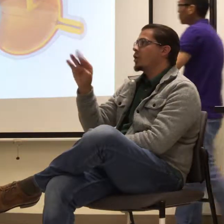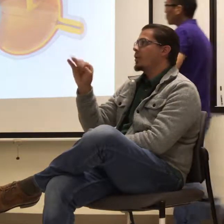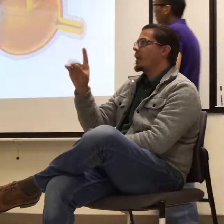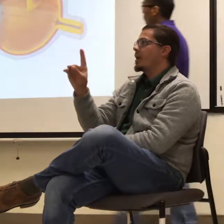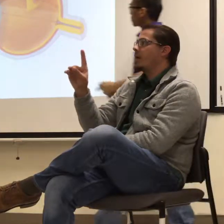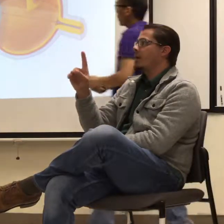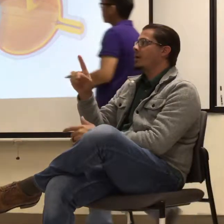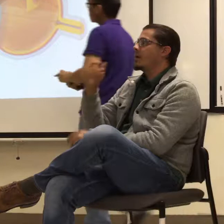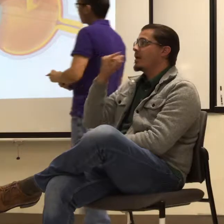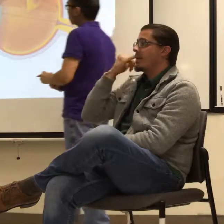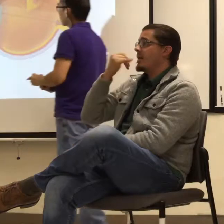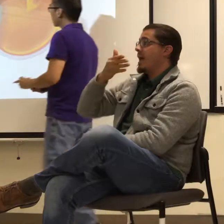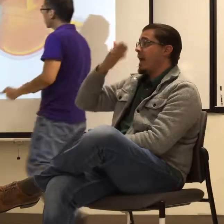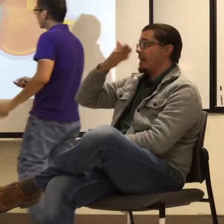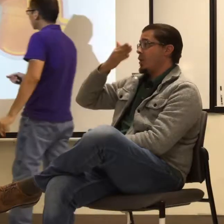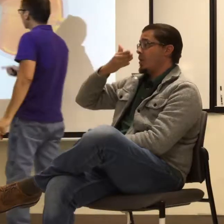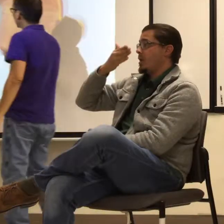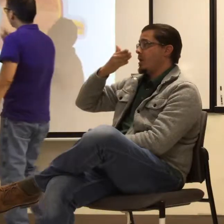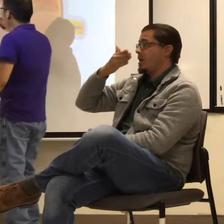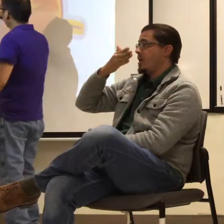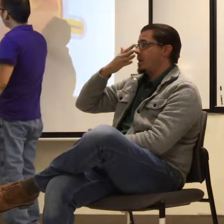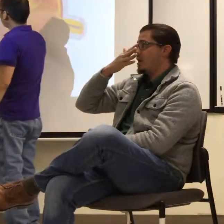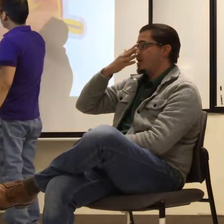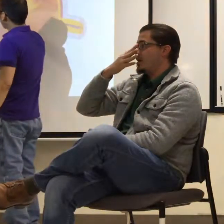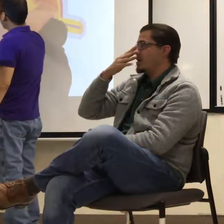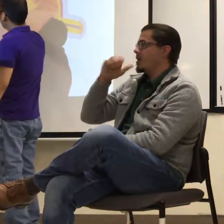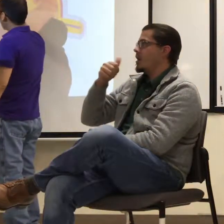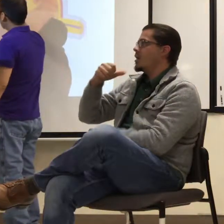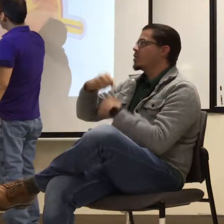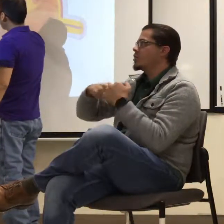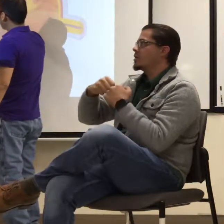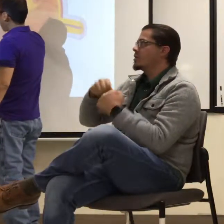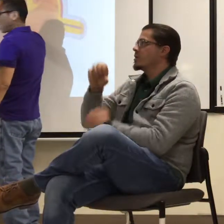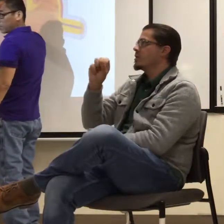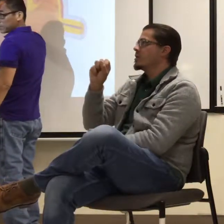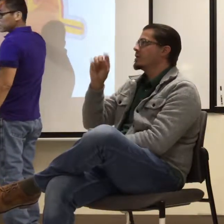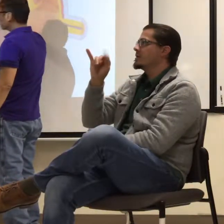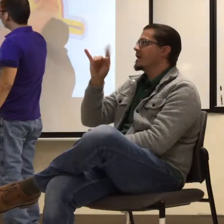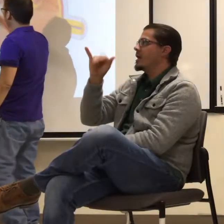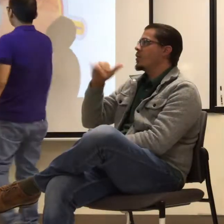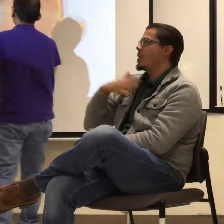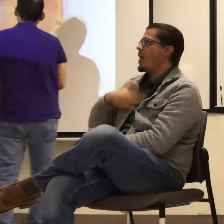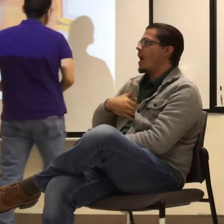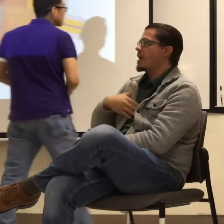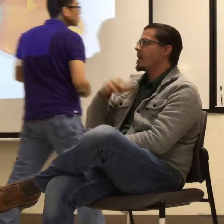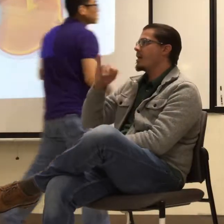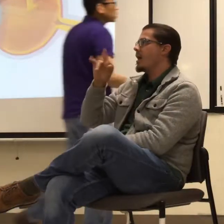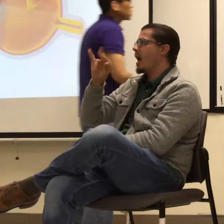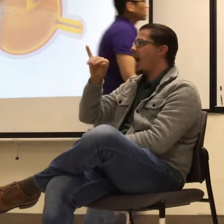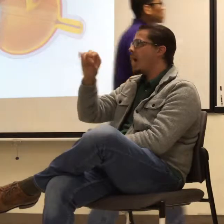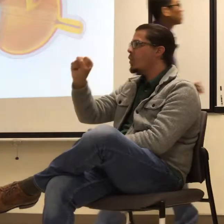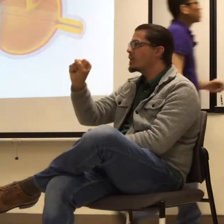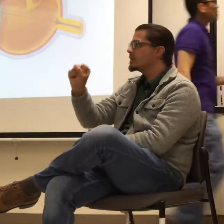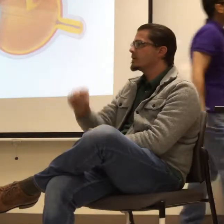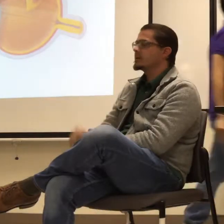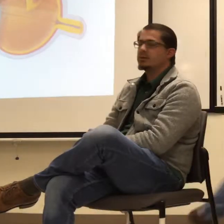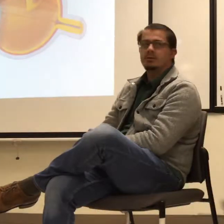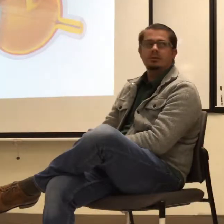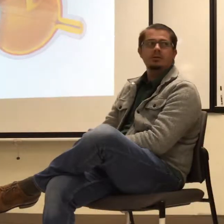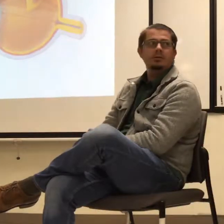anteriorly, there's some other structures, like the ciliary body and the iris.